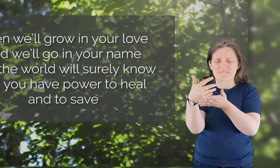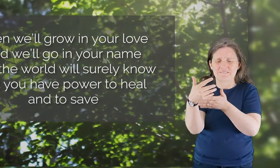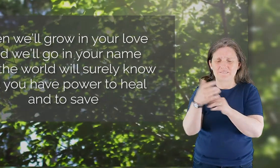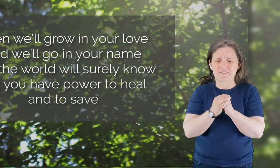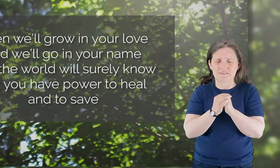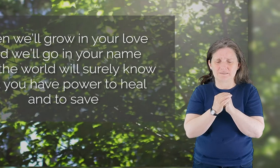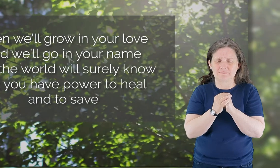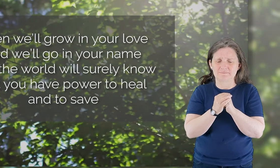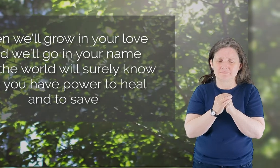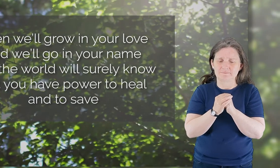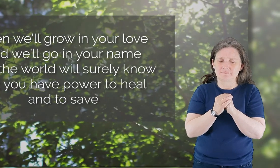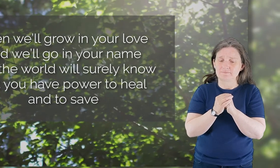save.